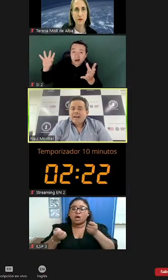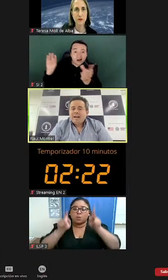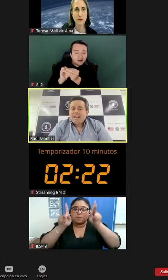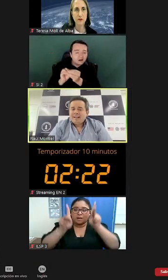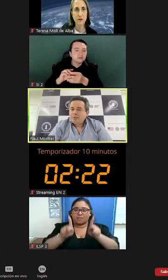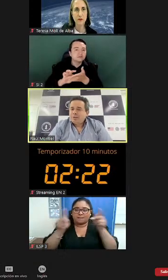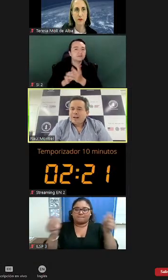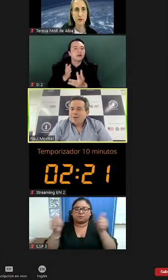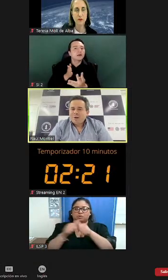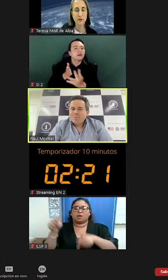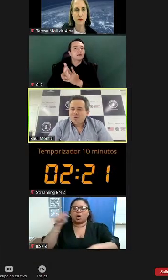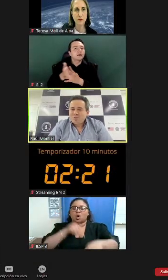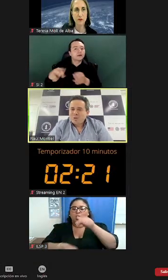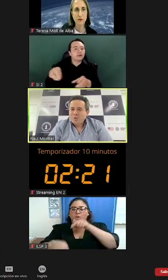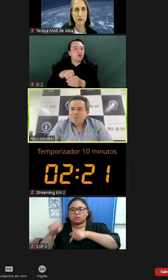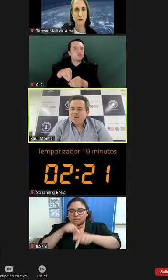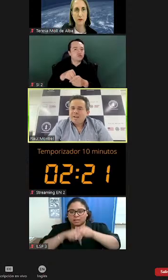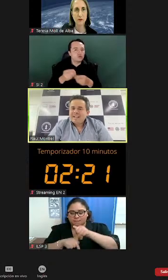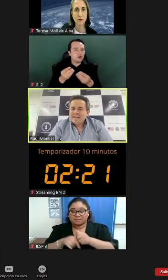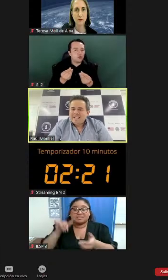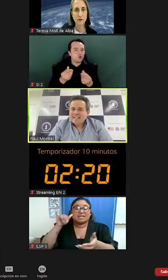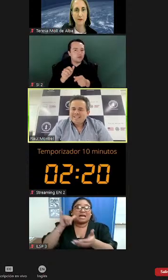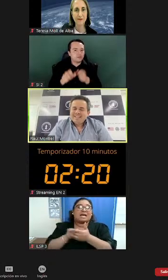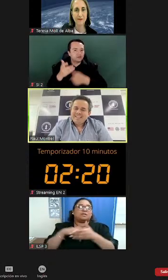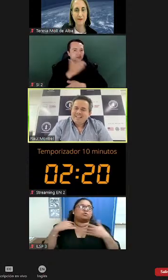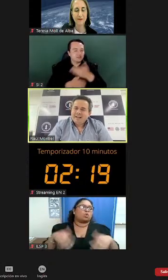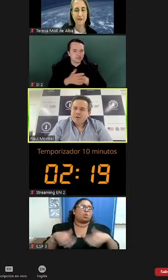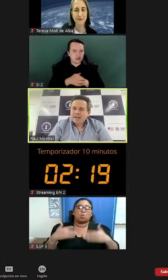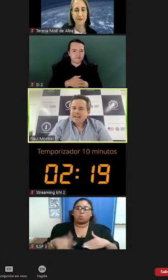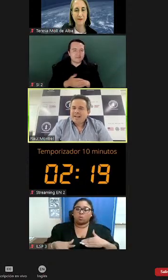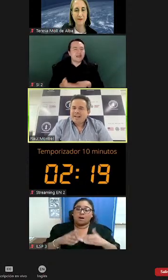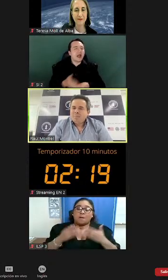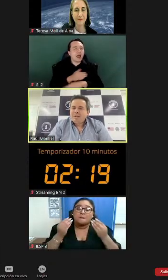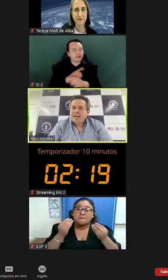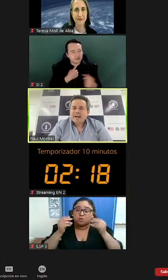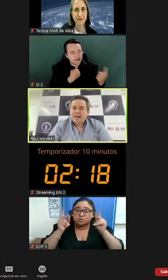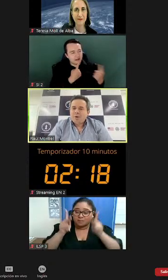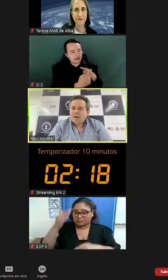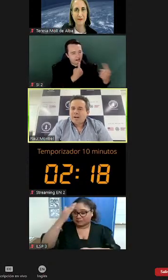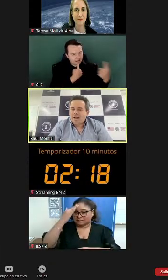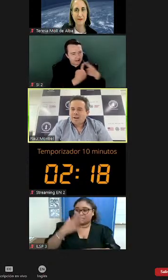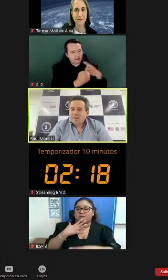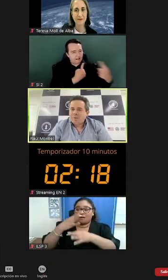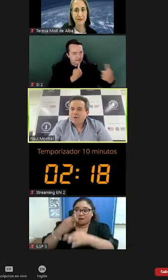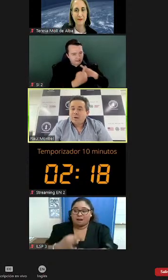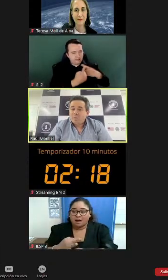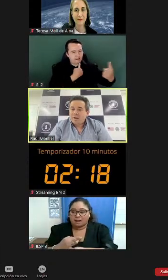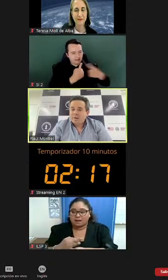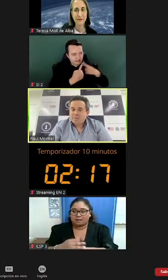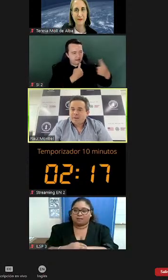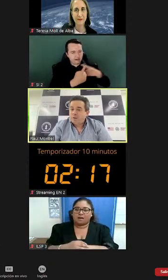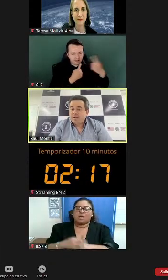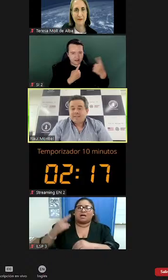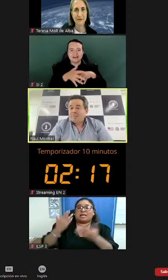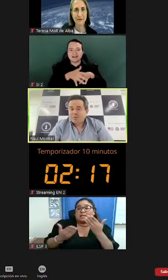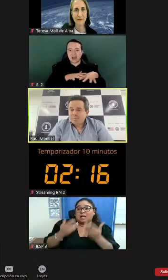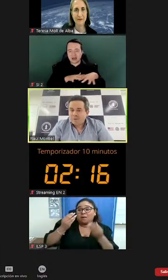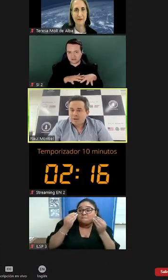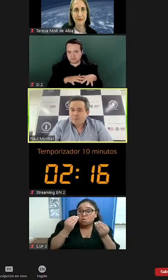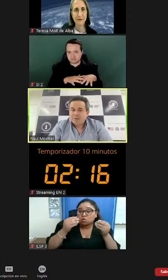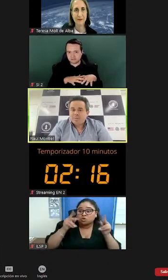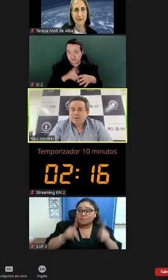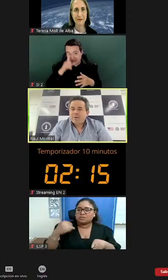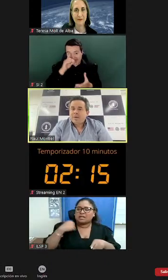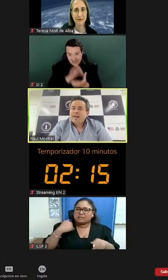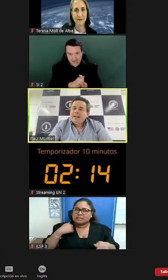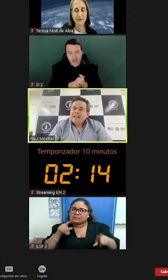with disabilities this is something we discuss with realities and this is something on which